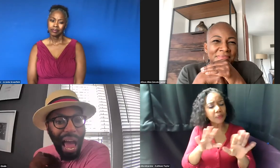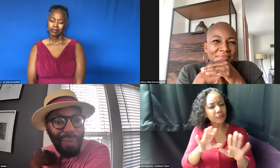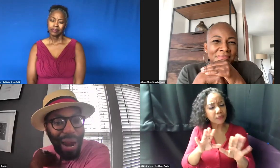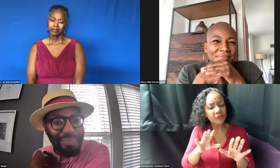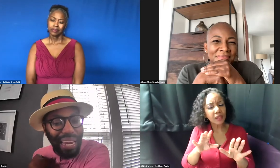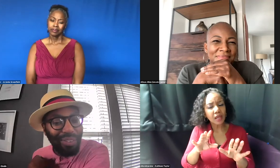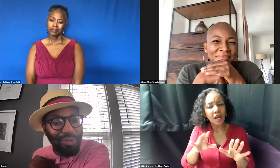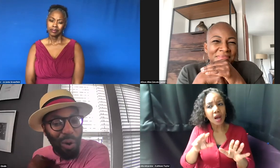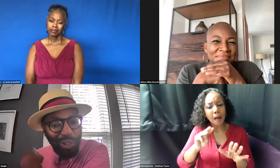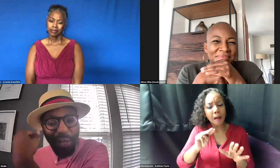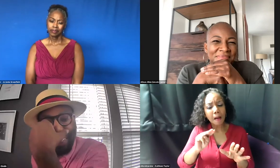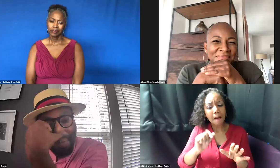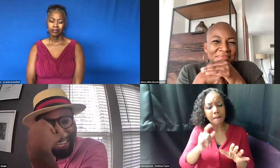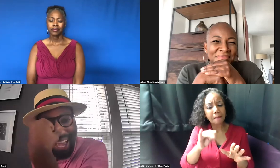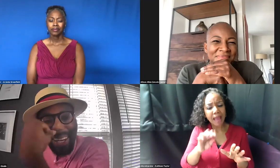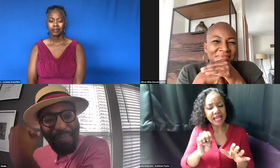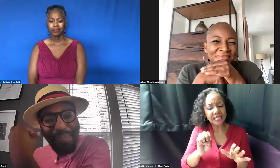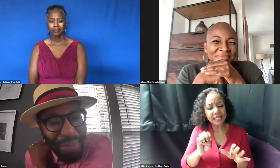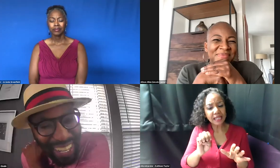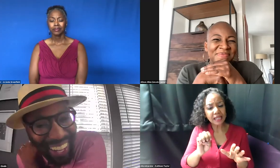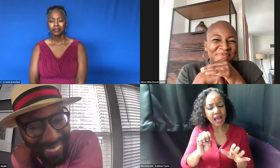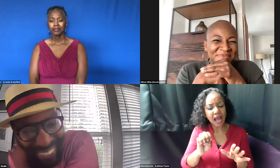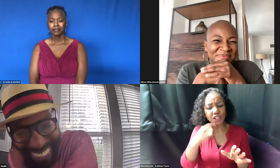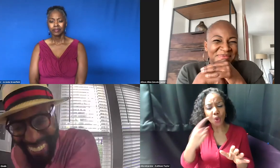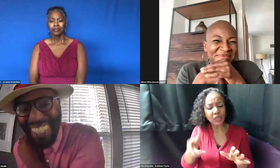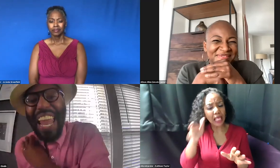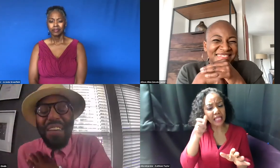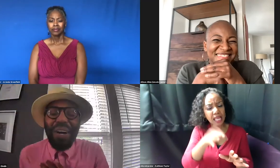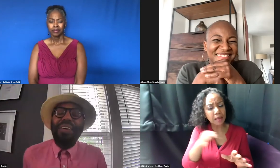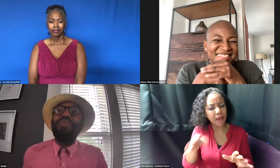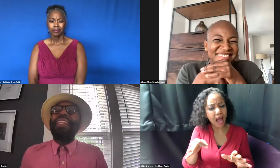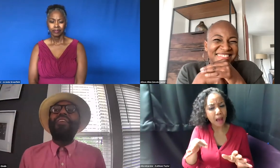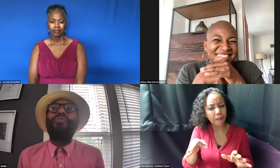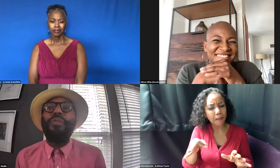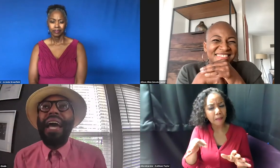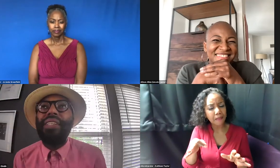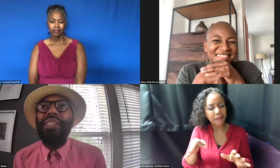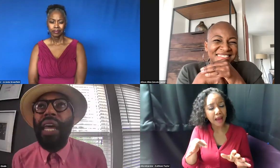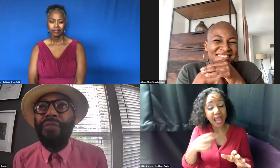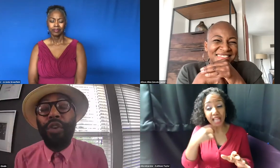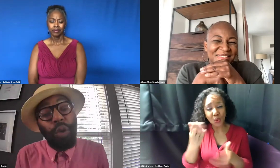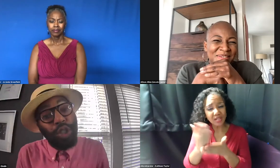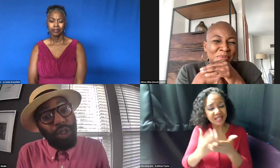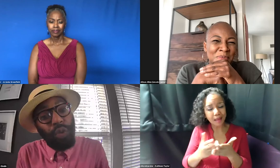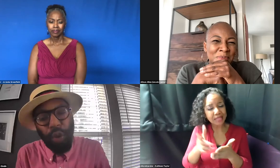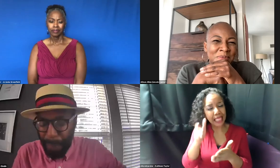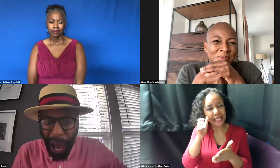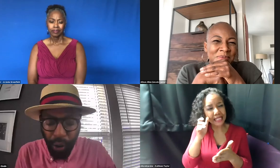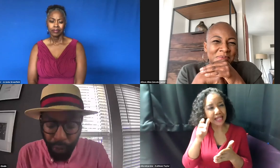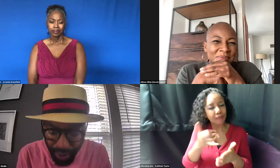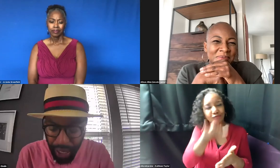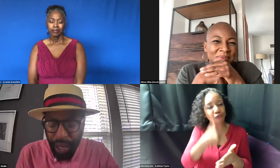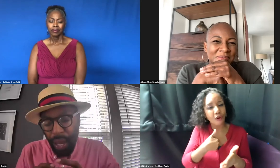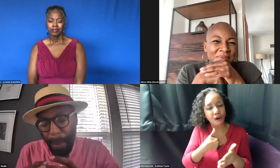to? I probably made the wrong choice with Dipset. I could have picked so many other folks. But I think for Maxine and for those folks like